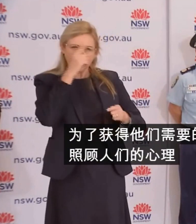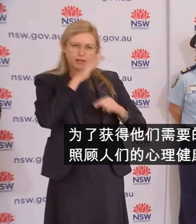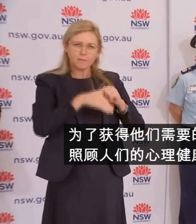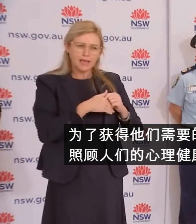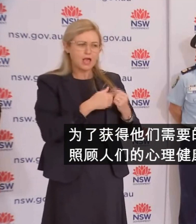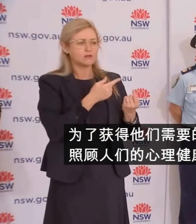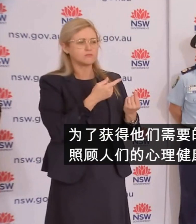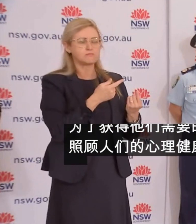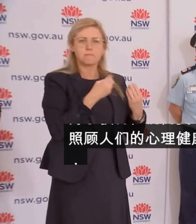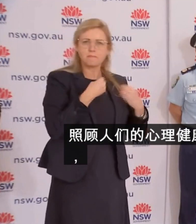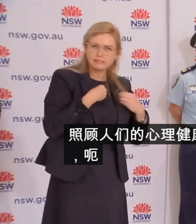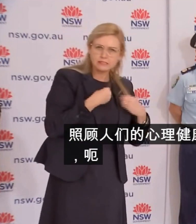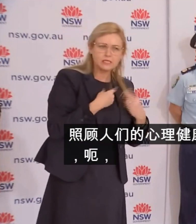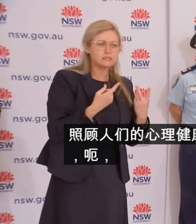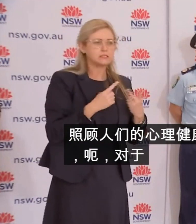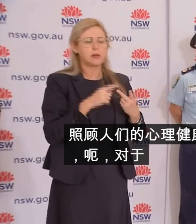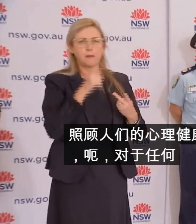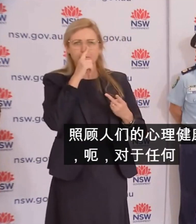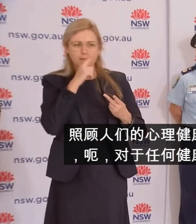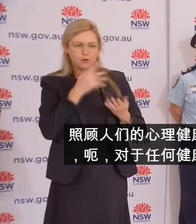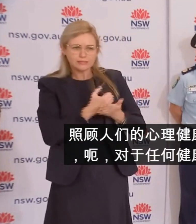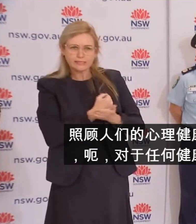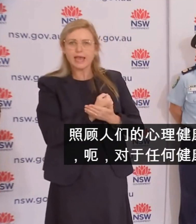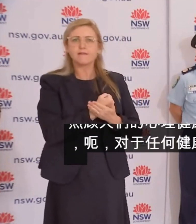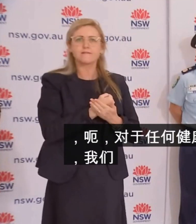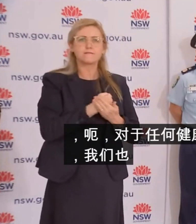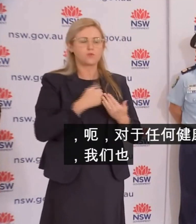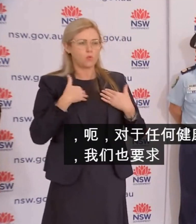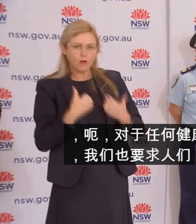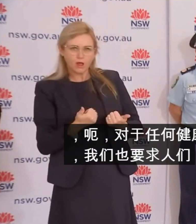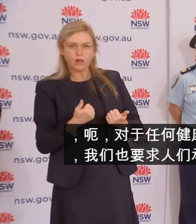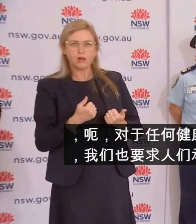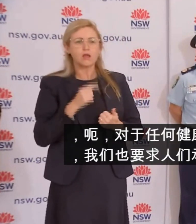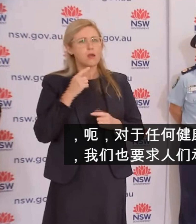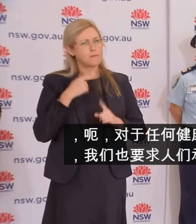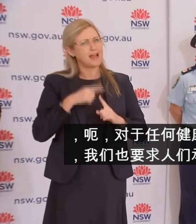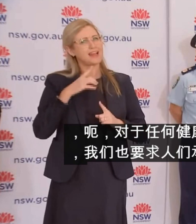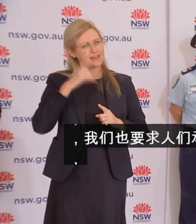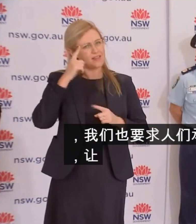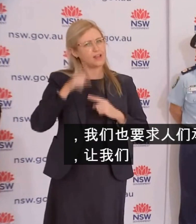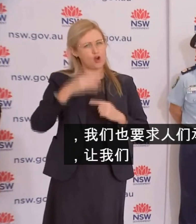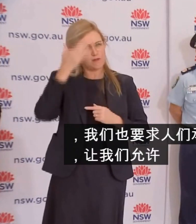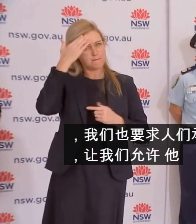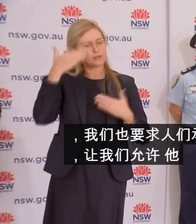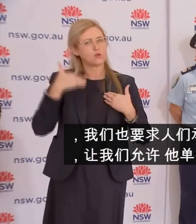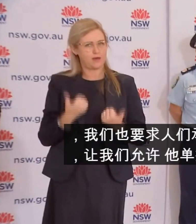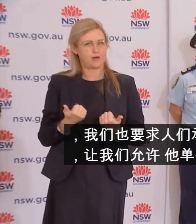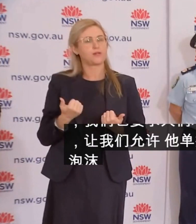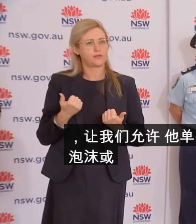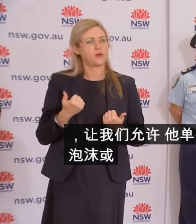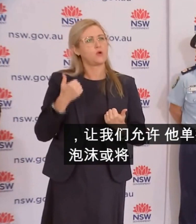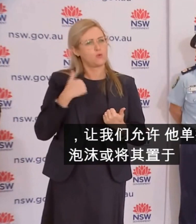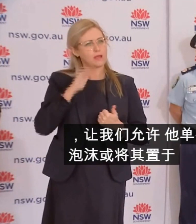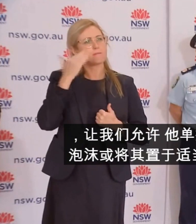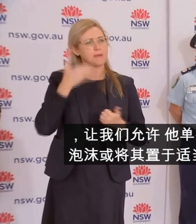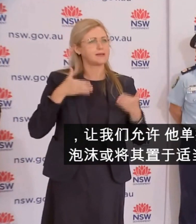people's mental health. And with any health order, there's also a degree of responsibility we ask people to make. We allow the singles